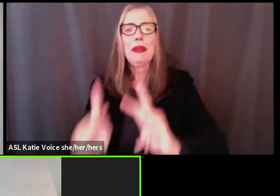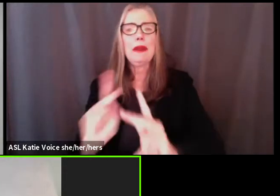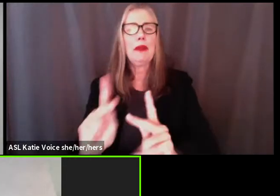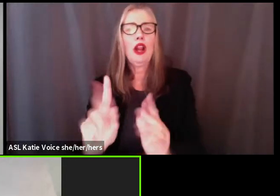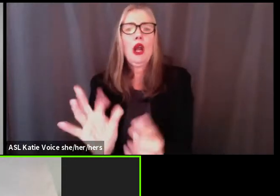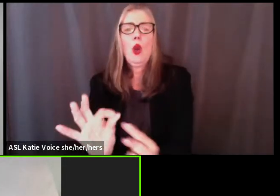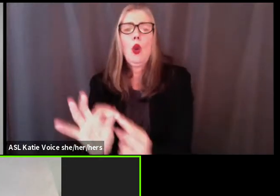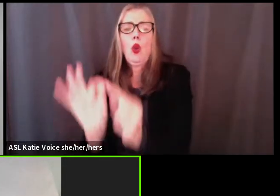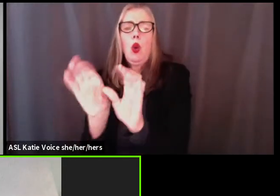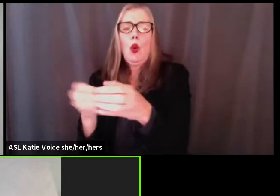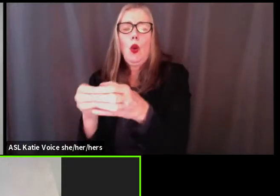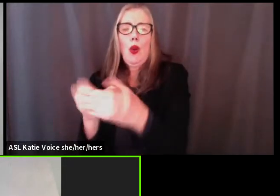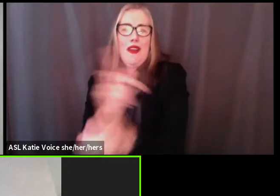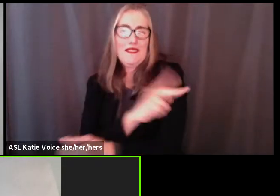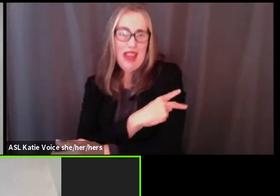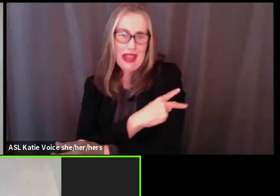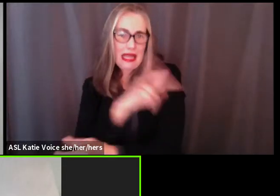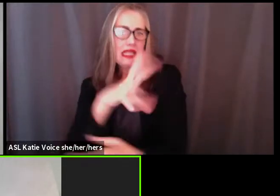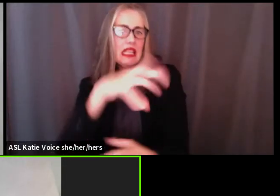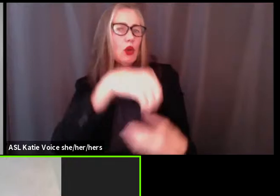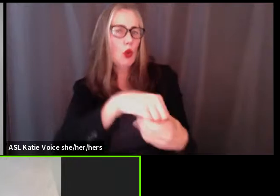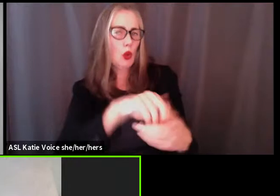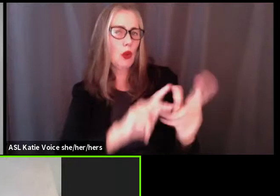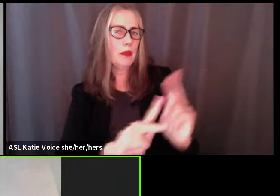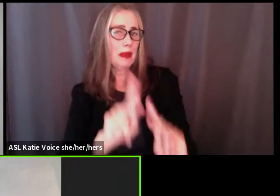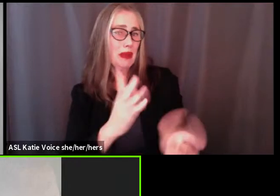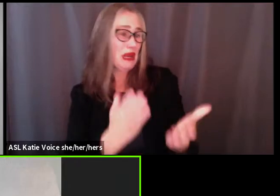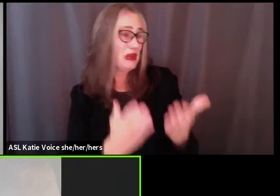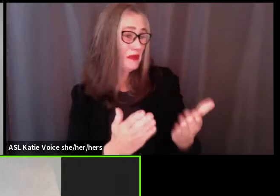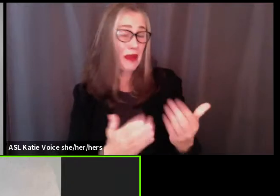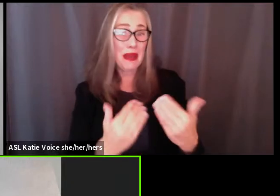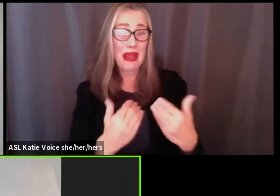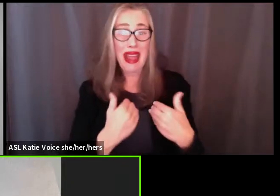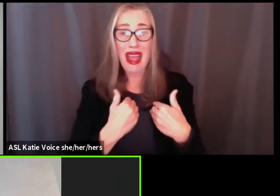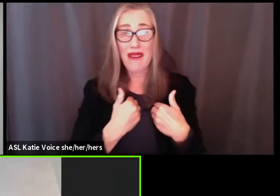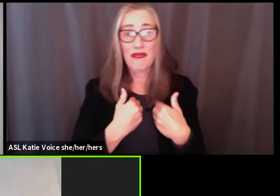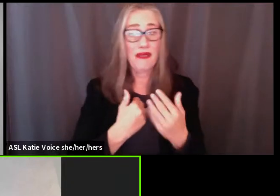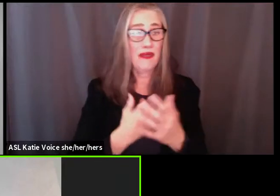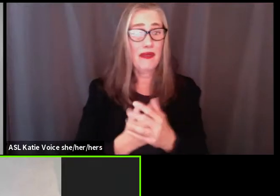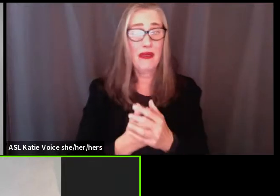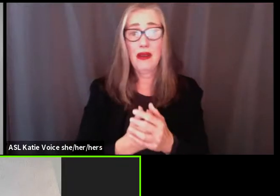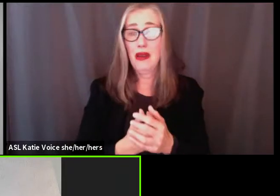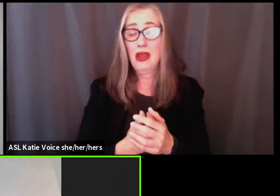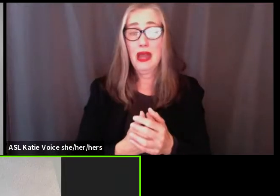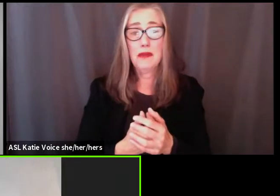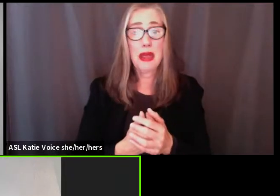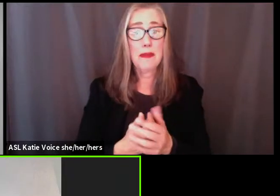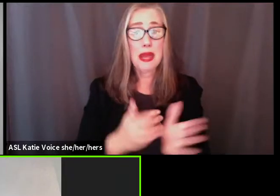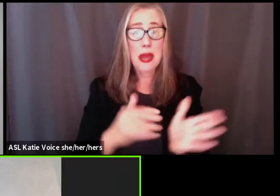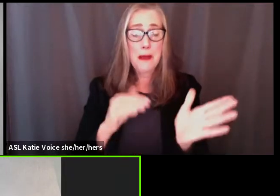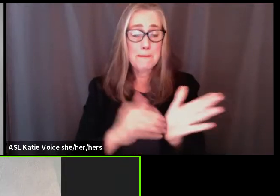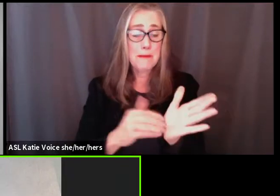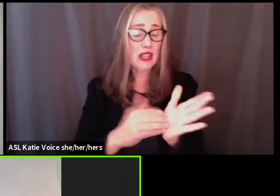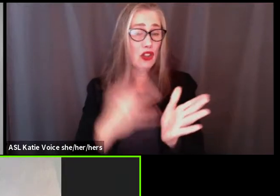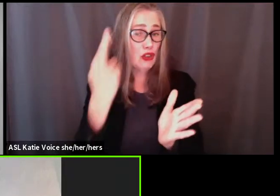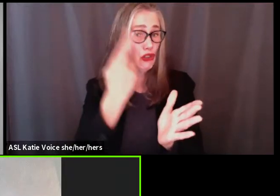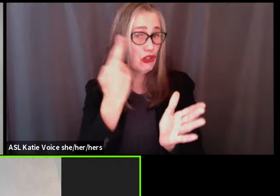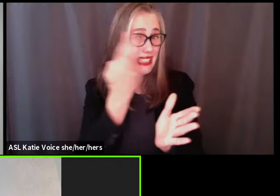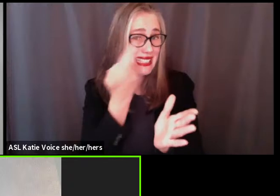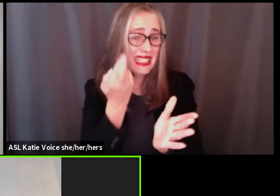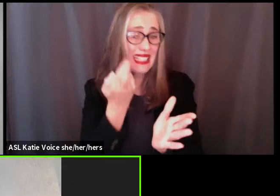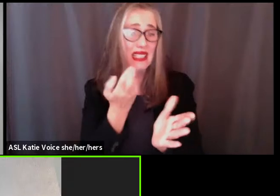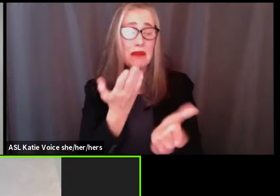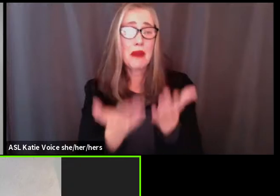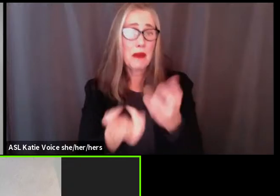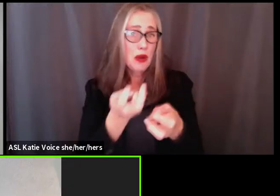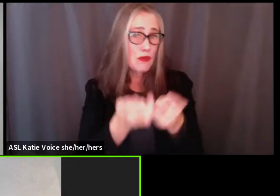be inclusive, and that includes people that might have a medical condition that they cannot get vaccinated, and